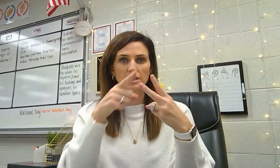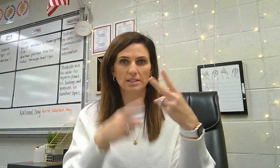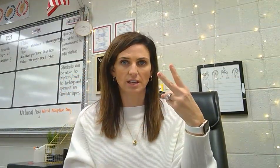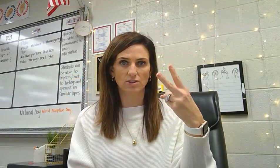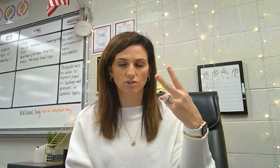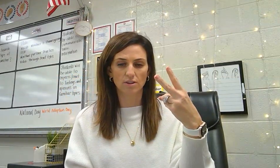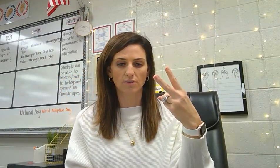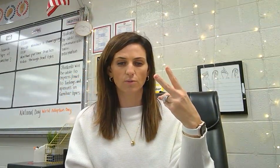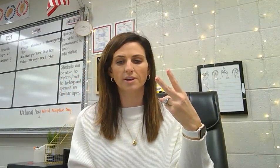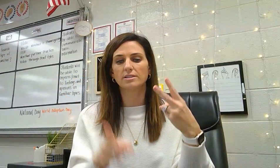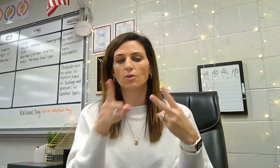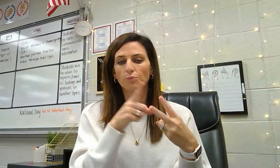it signed two different ways.